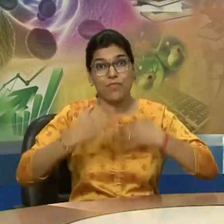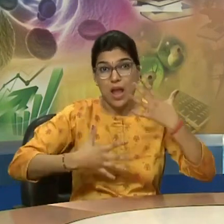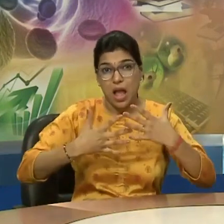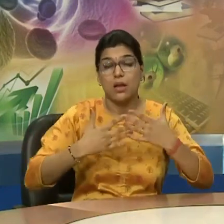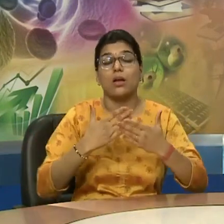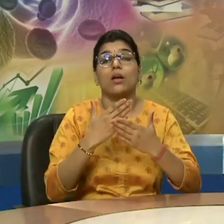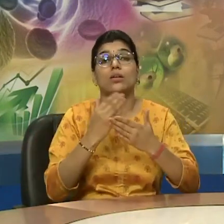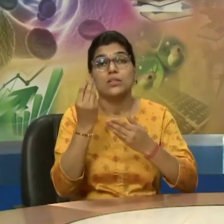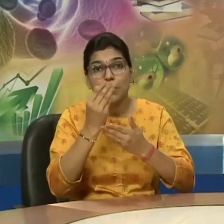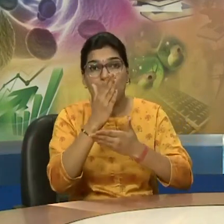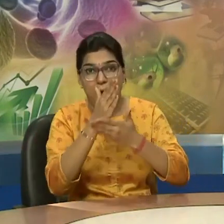burnt alive.